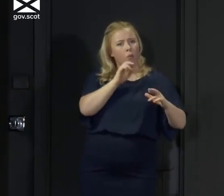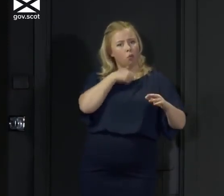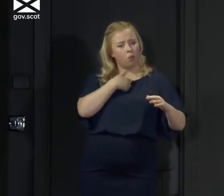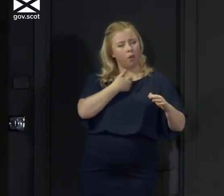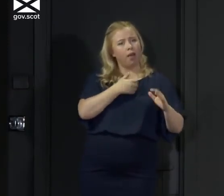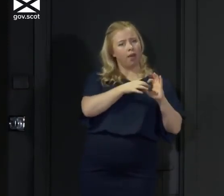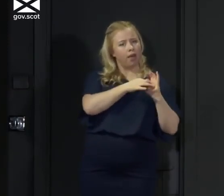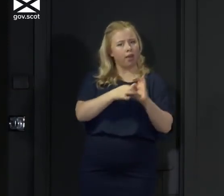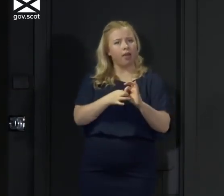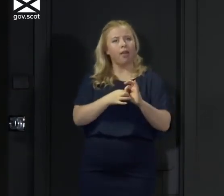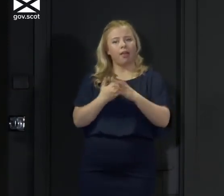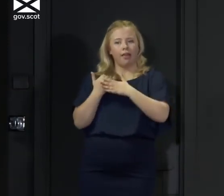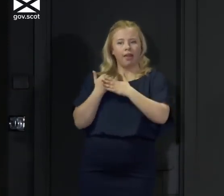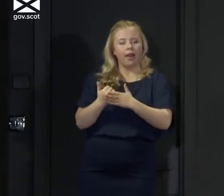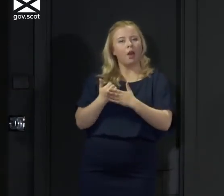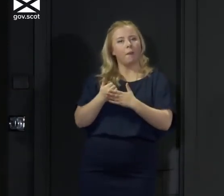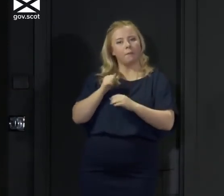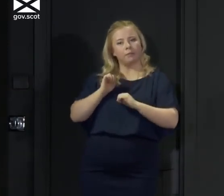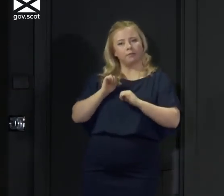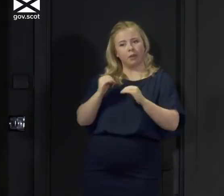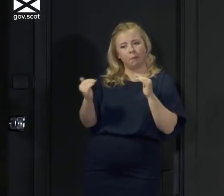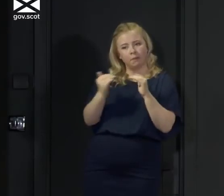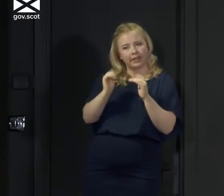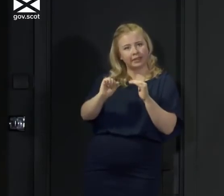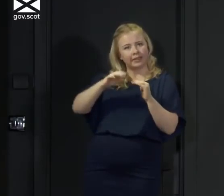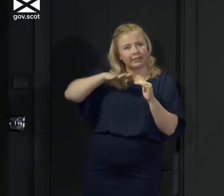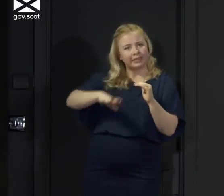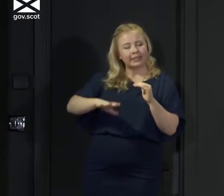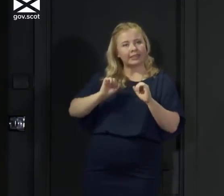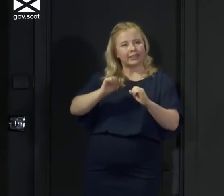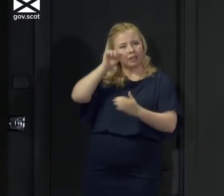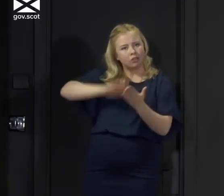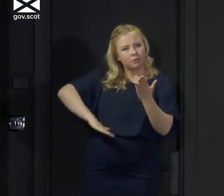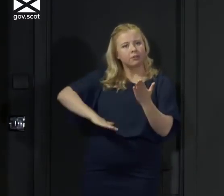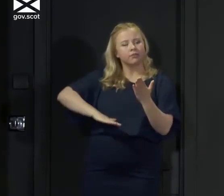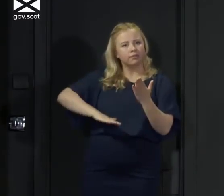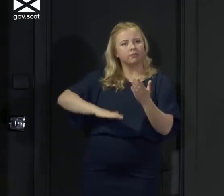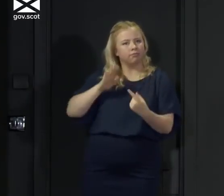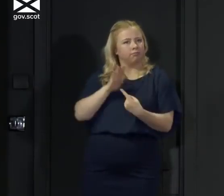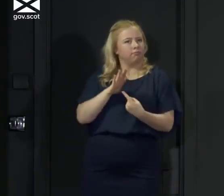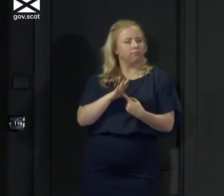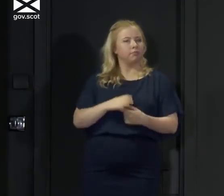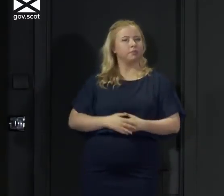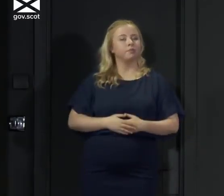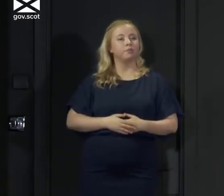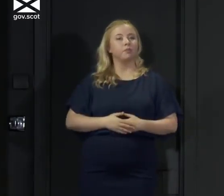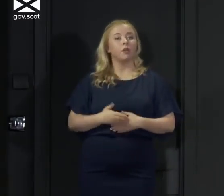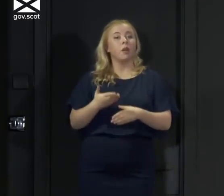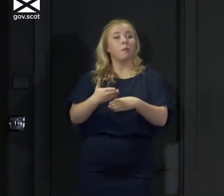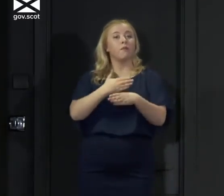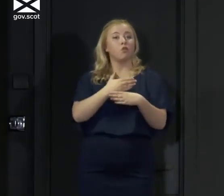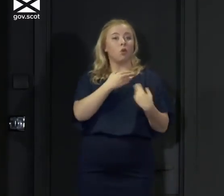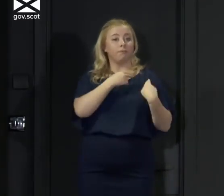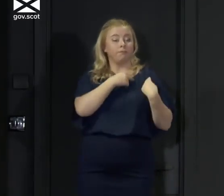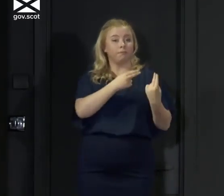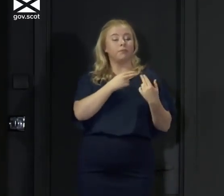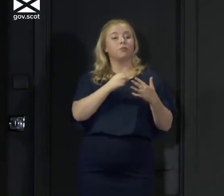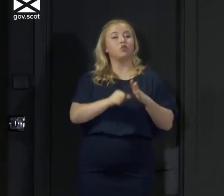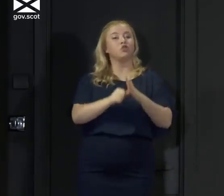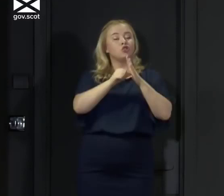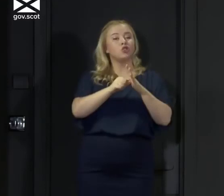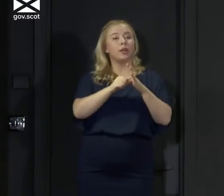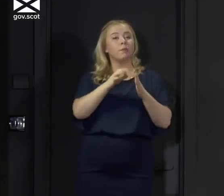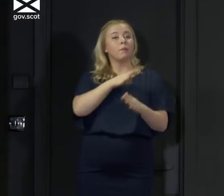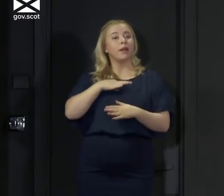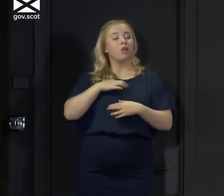the experiences of our minority ethnic communities. Finally, before I hand over to the Chief Medical Officer, I want to end